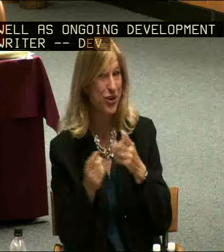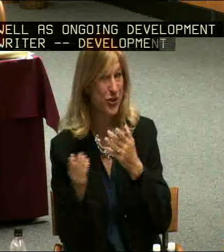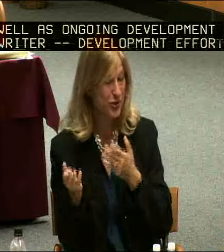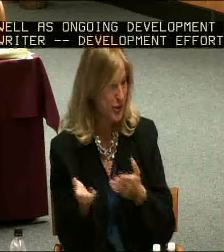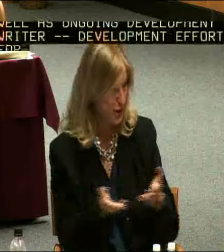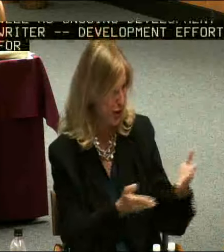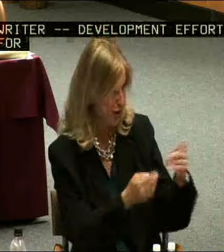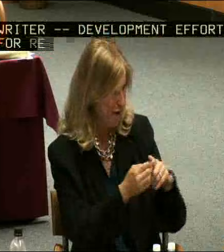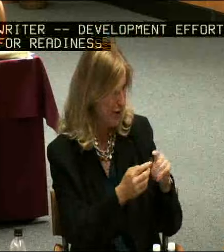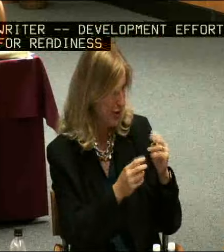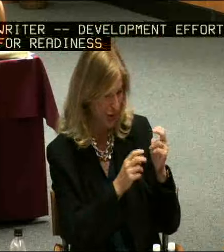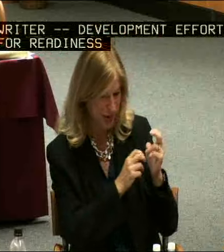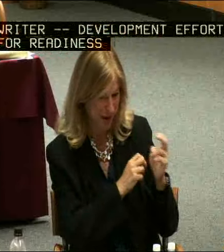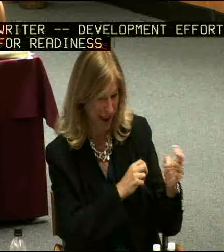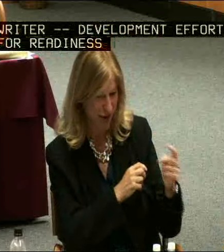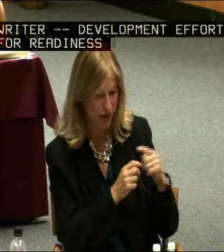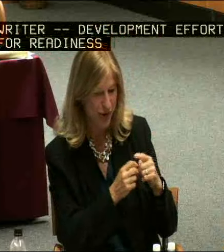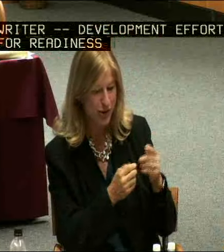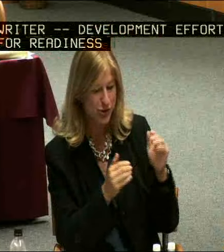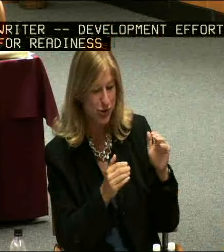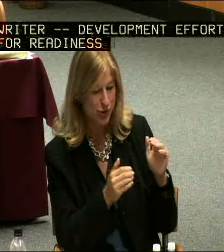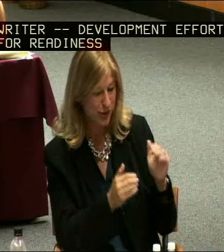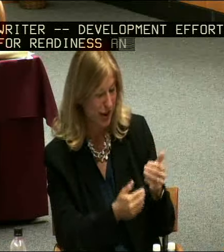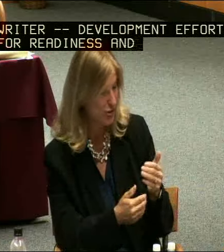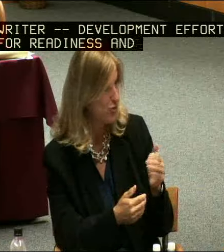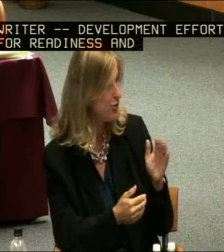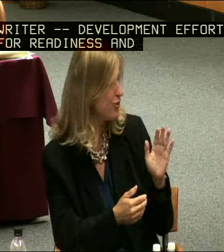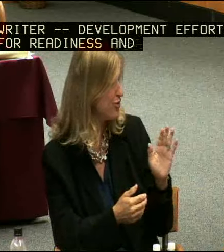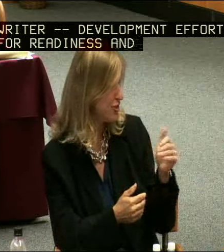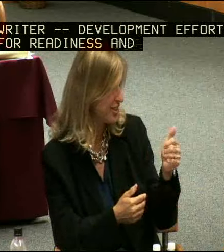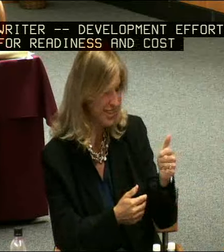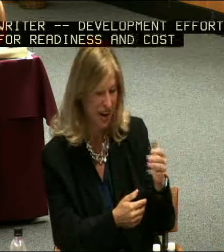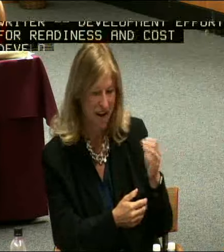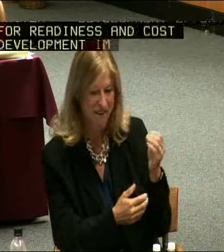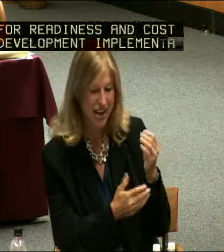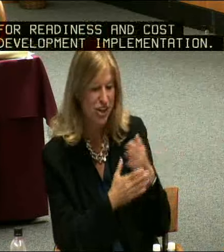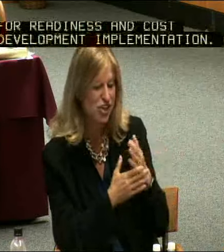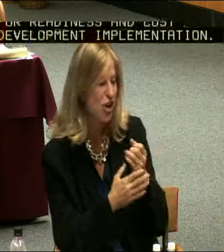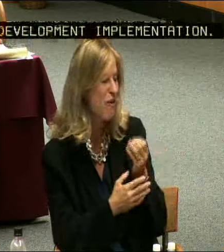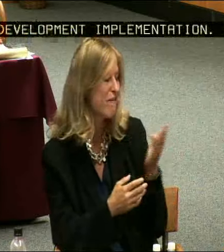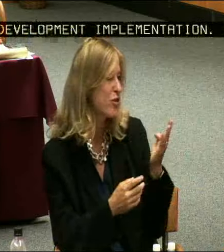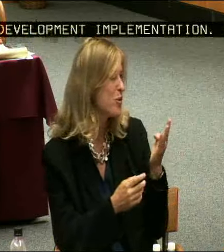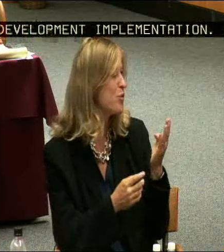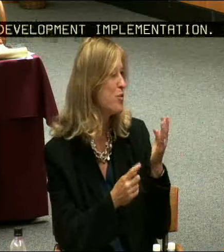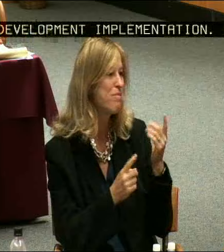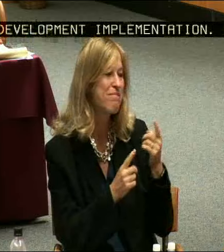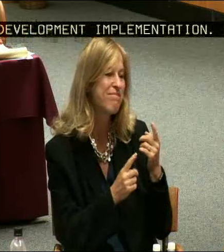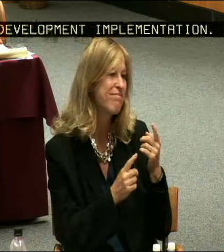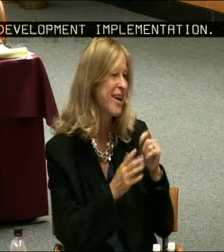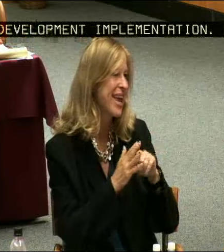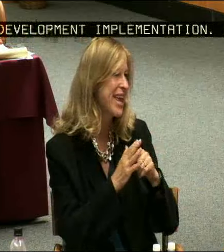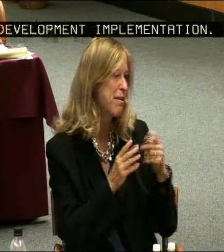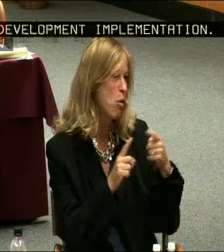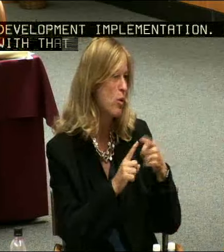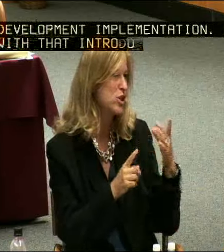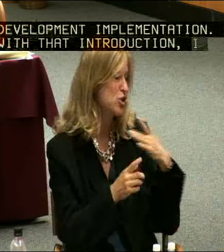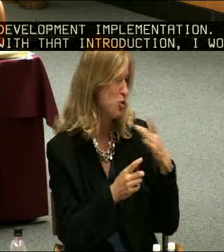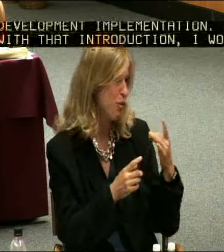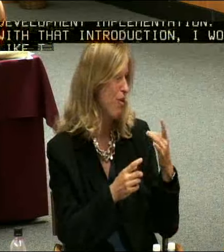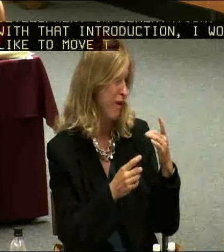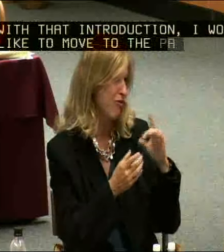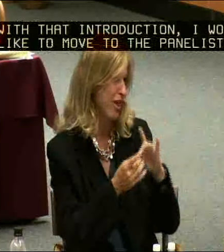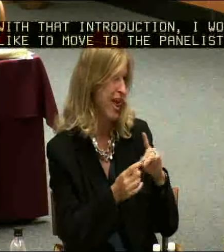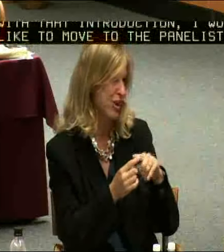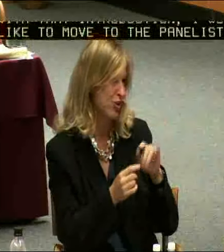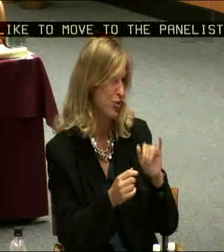With that introduction, I would like to move to the panelists, and I would ask that each of you introduce yourselves